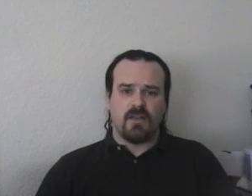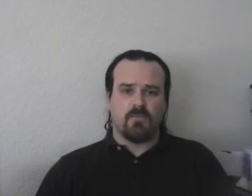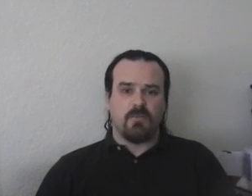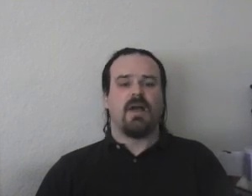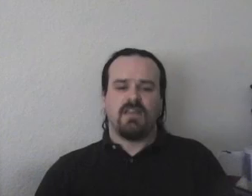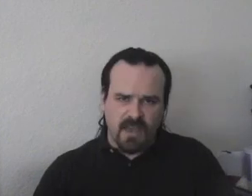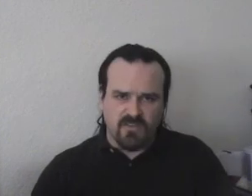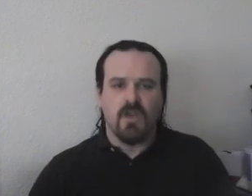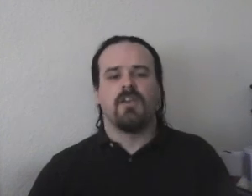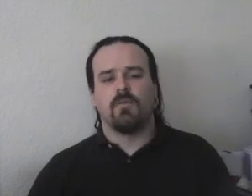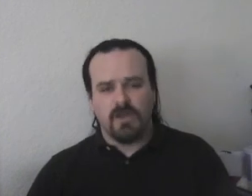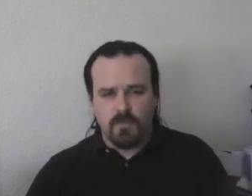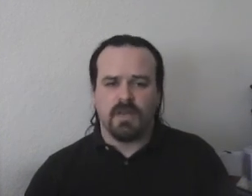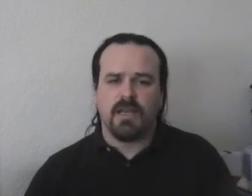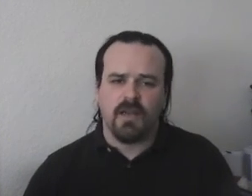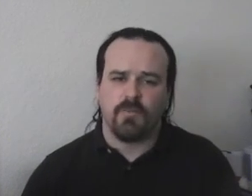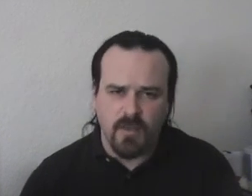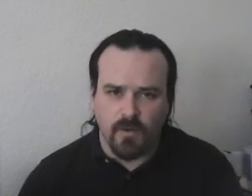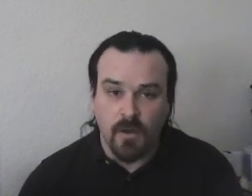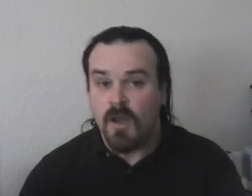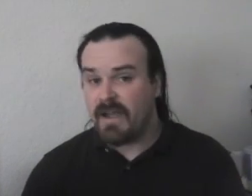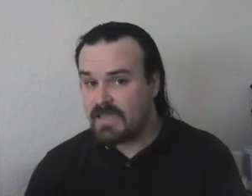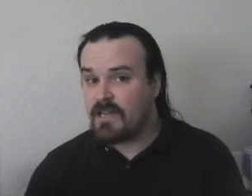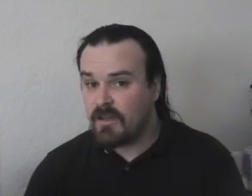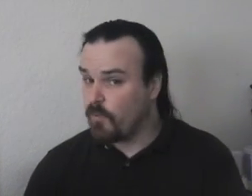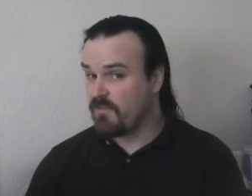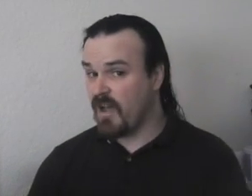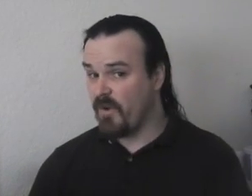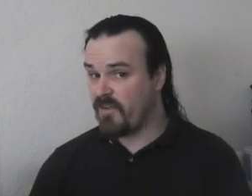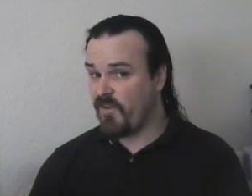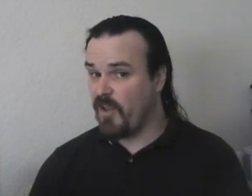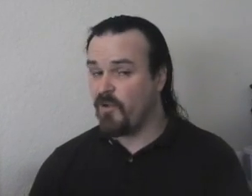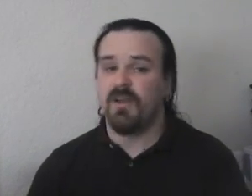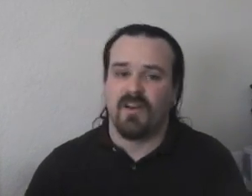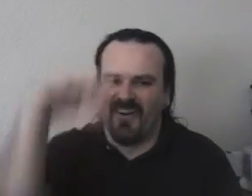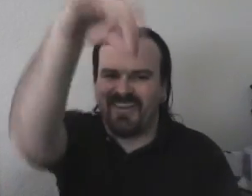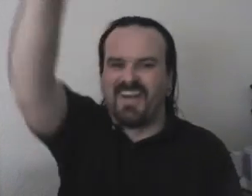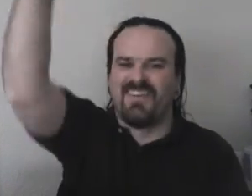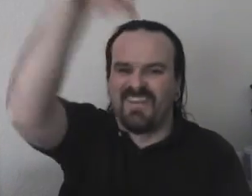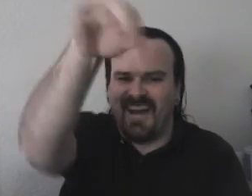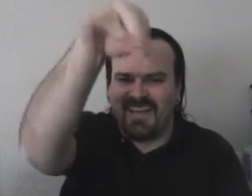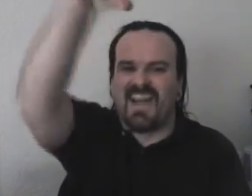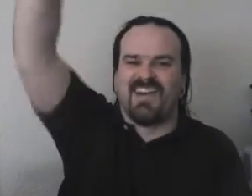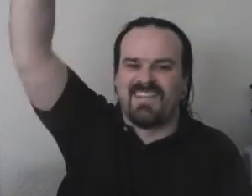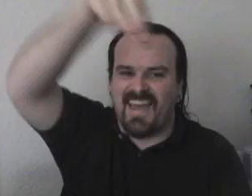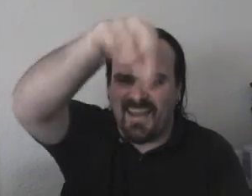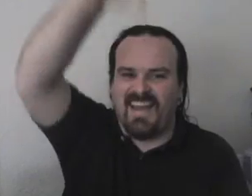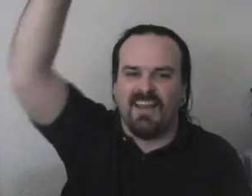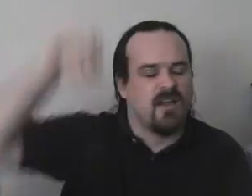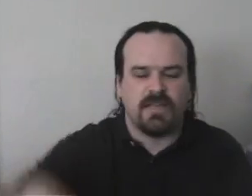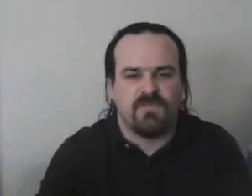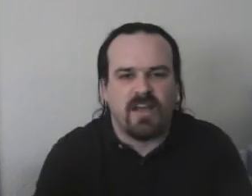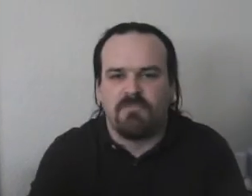other people, and yes, you are manipulating other people by telling them, we've got work for you, and they go, what, no, I'm a carrot on a stick. That's fucking